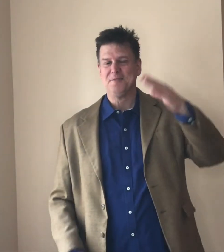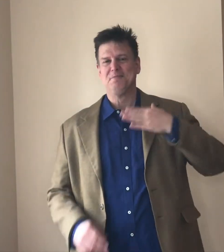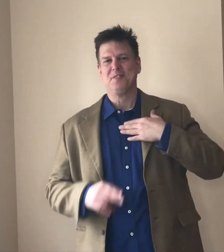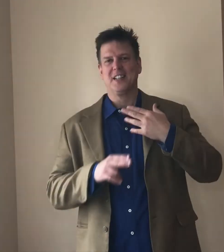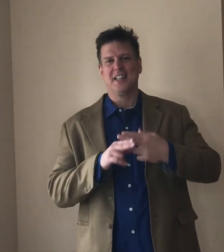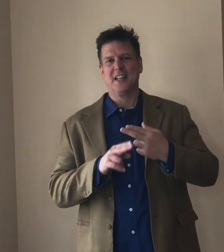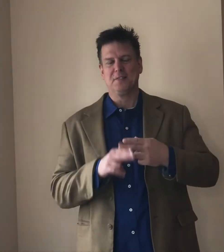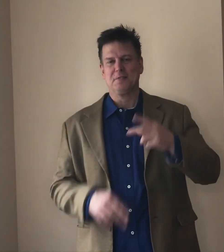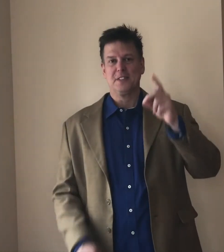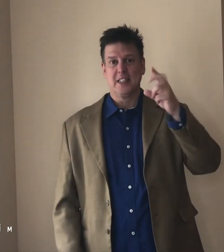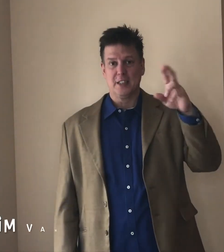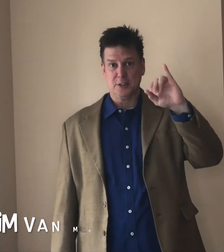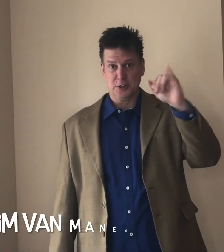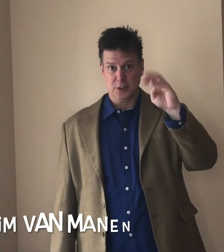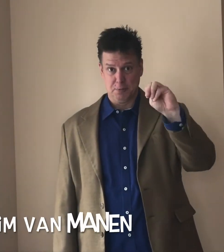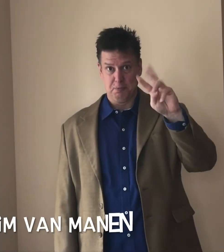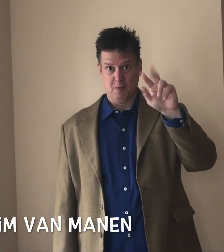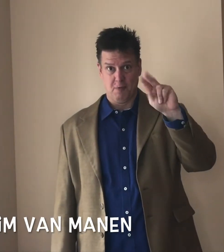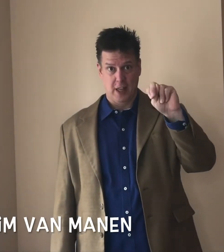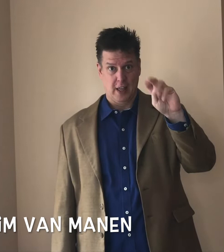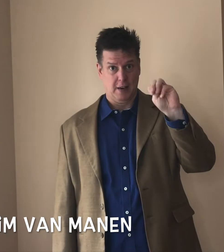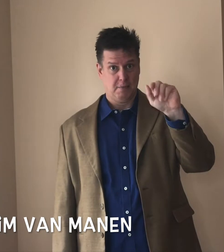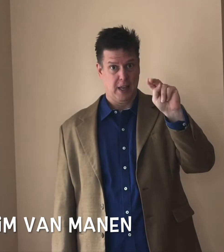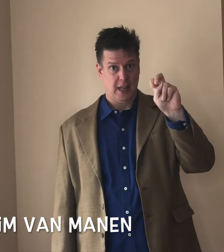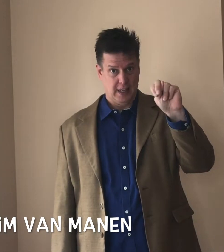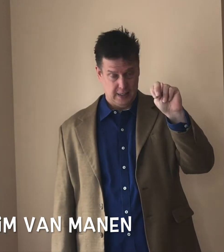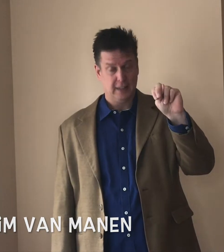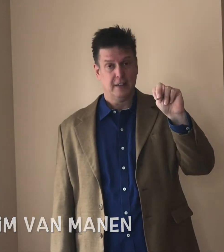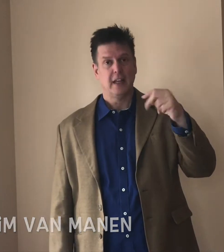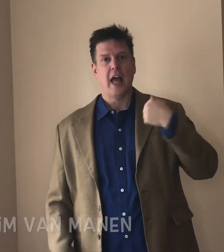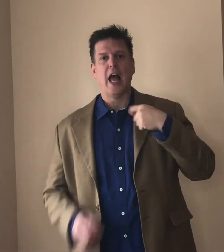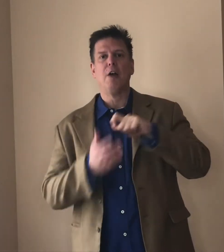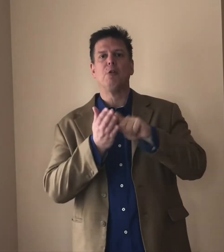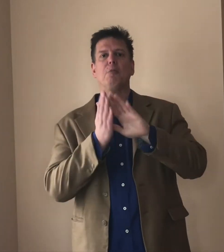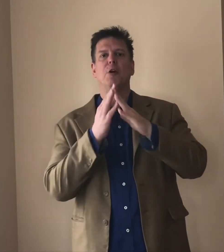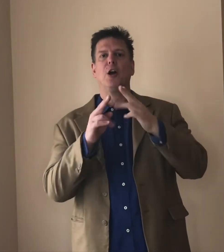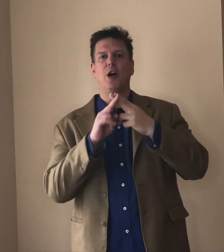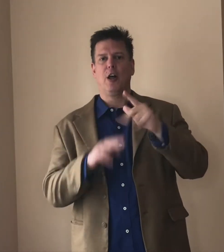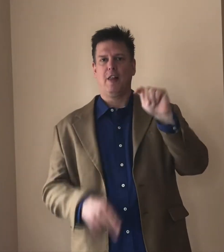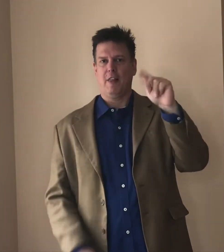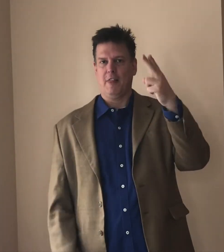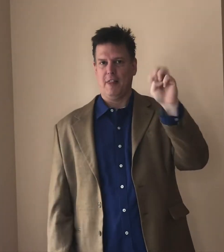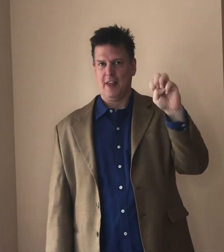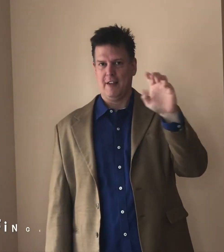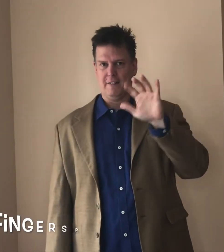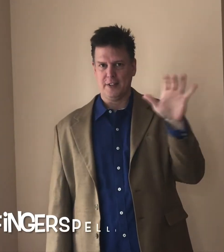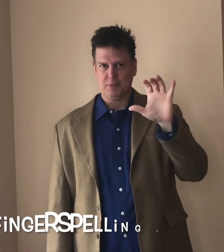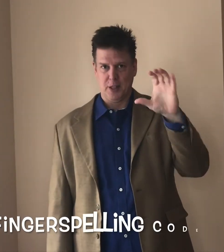Hi there. My name is Jim Van Manen, and I wrote a book called The Fingerspelling